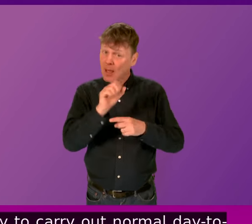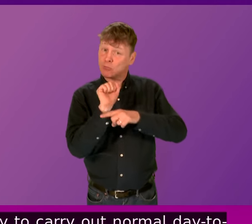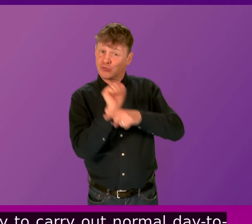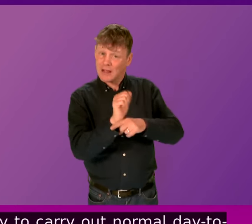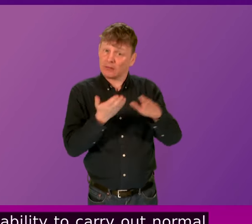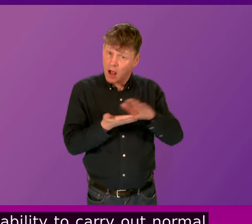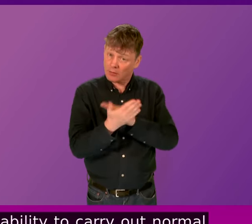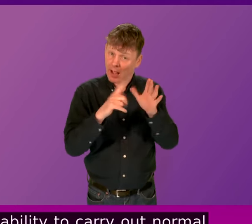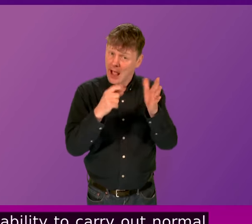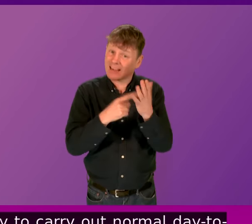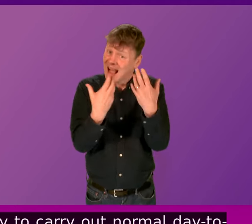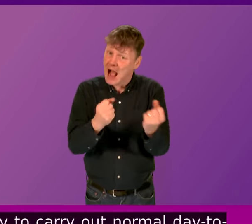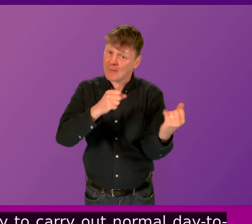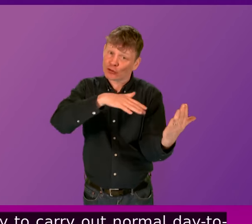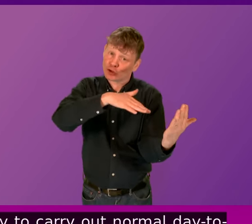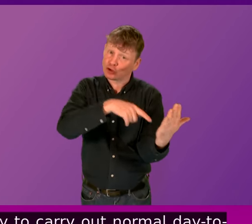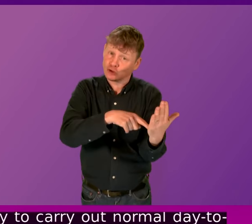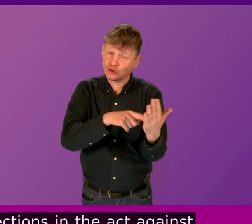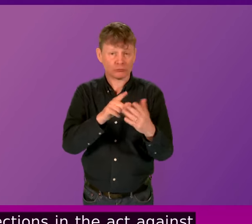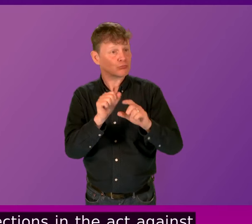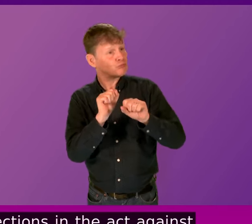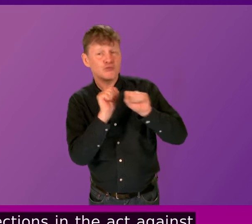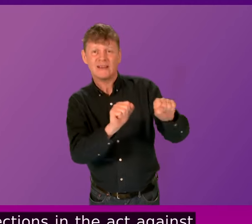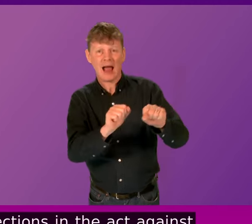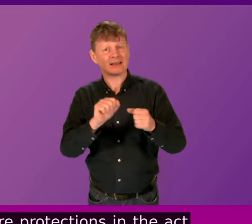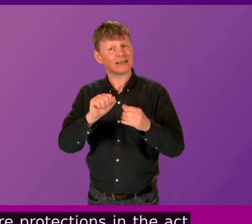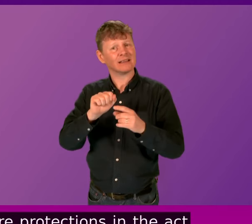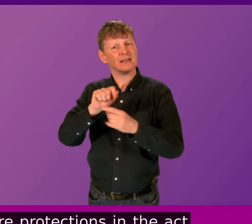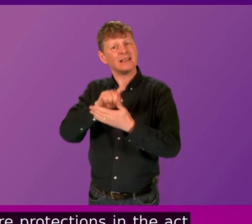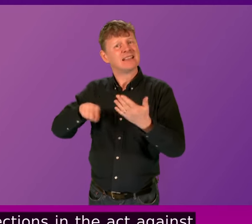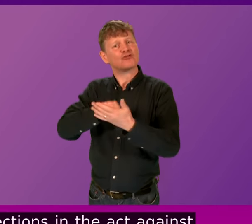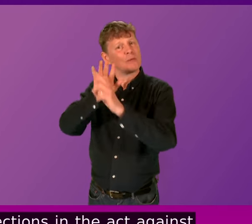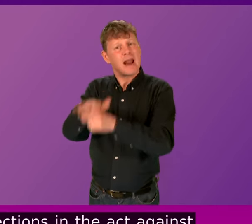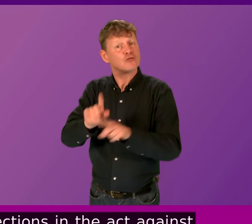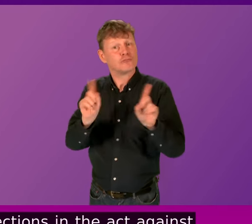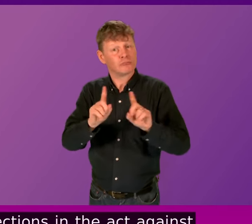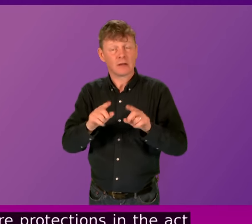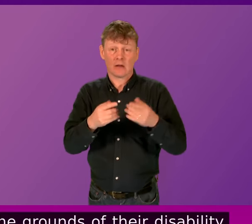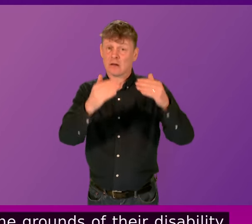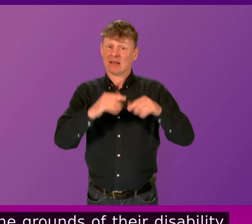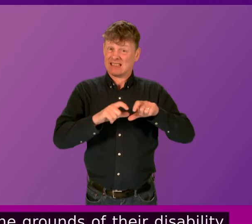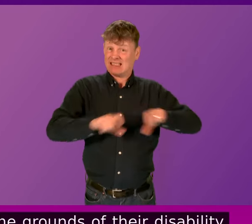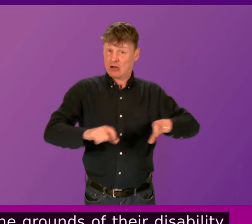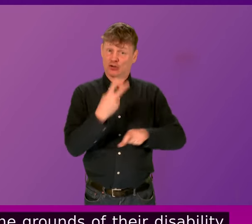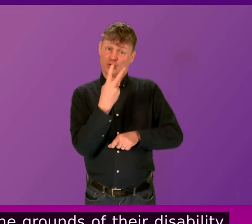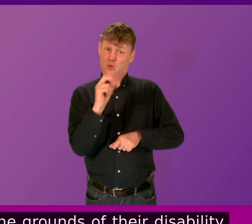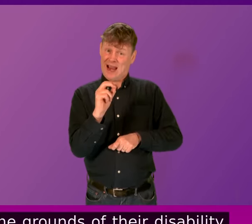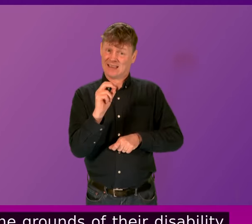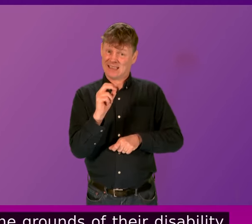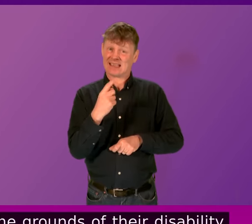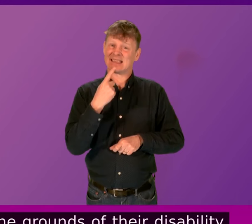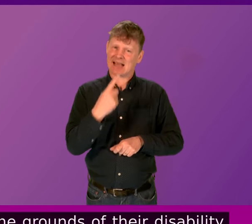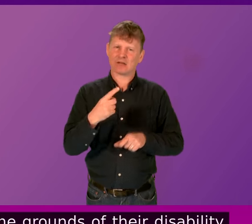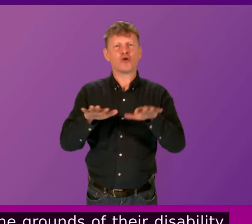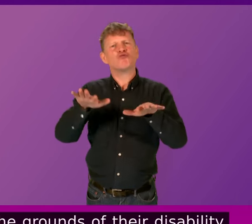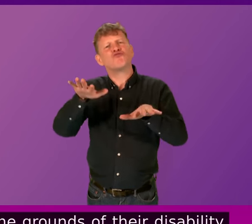against discriminations on the grounds of their disability. Section 20 of the section of the 2010 Act requires